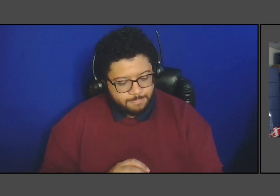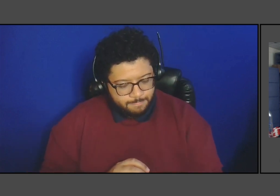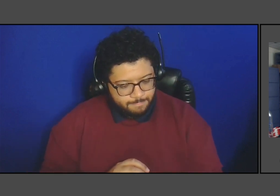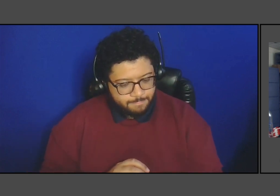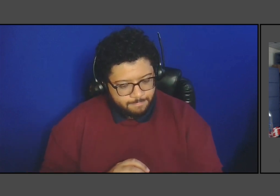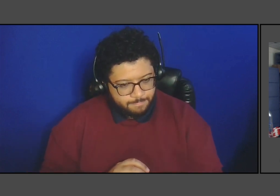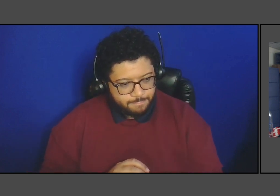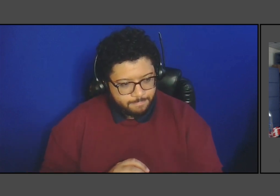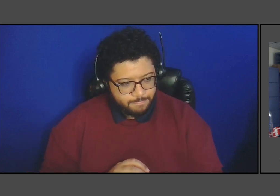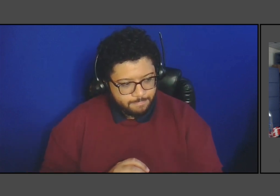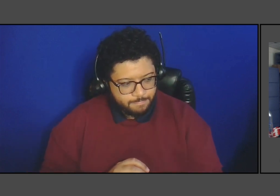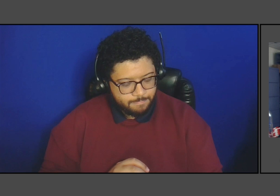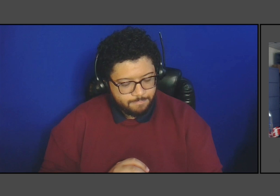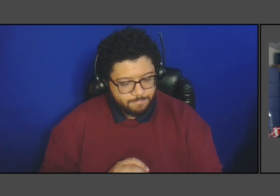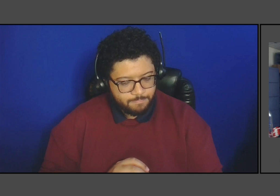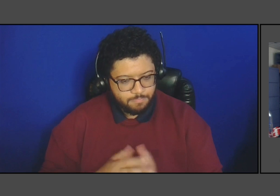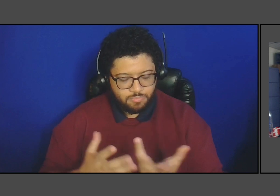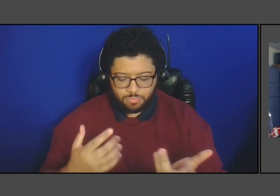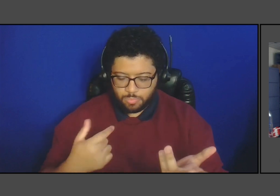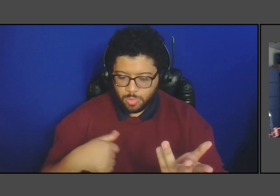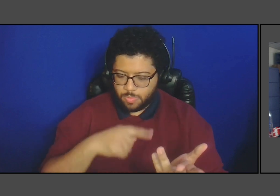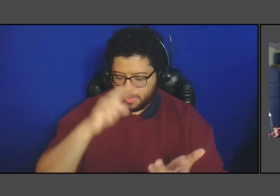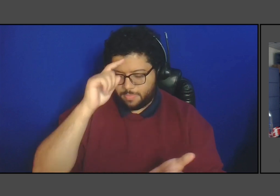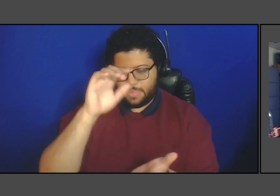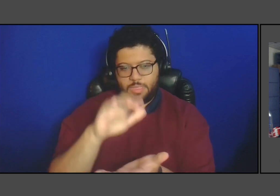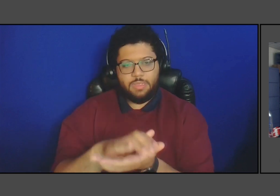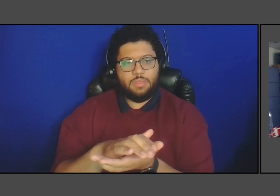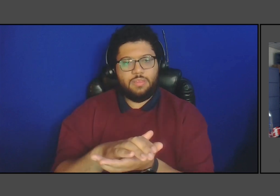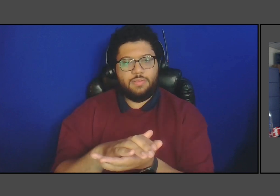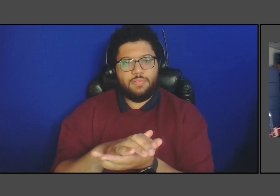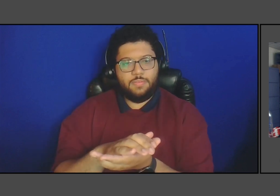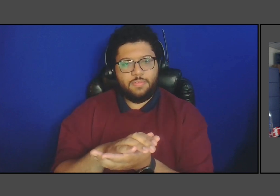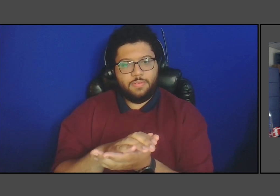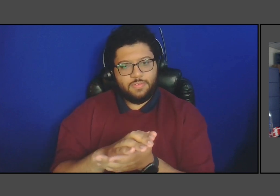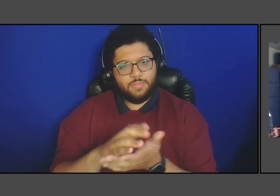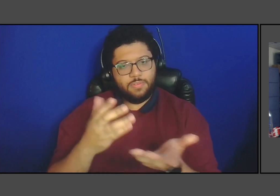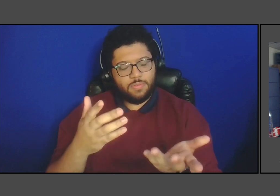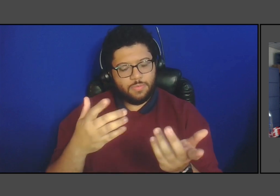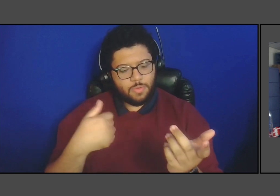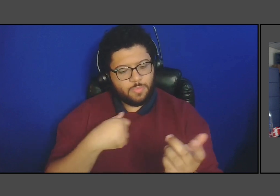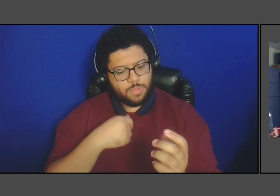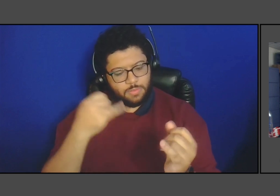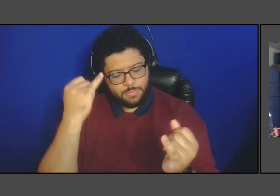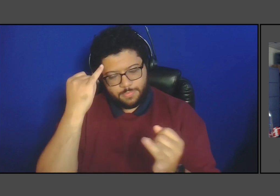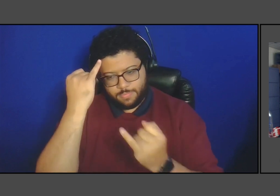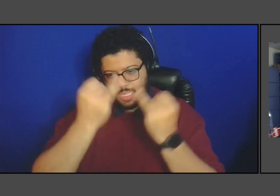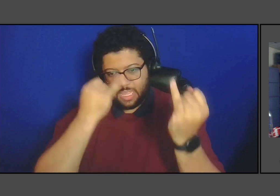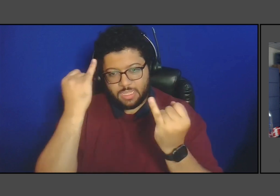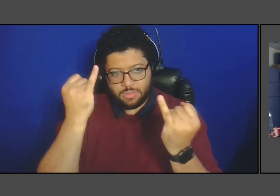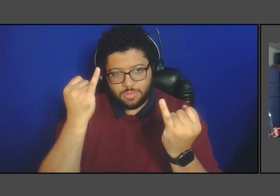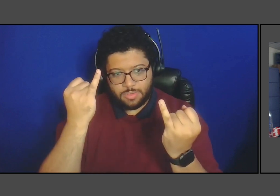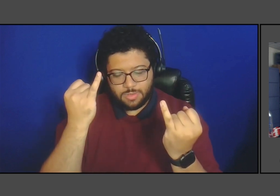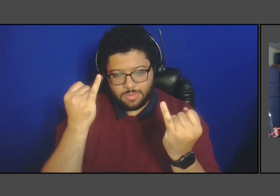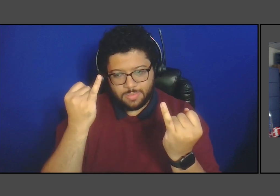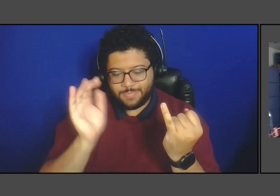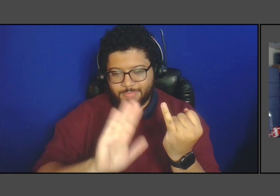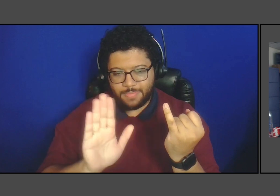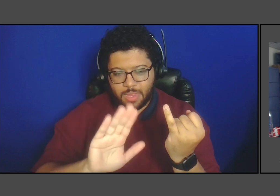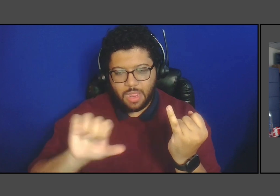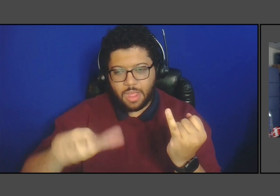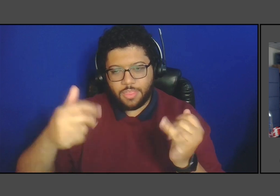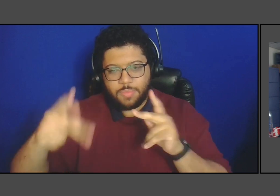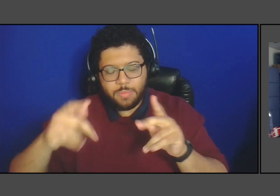we believe that we are imagining, but we are the ones being imagined.